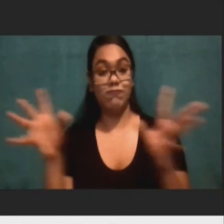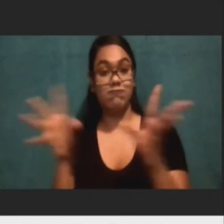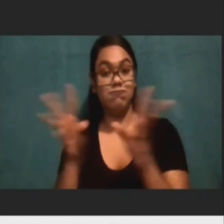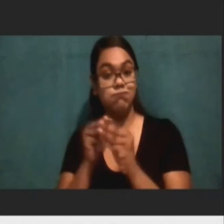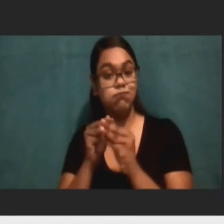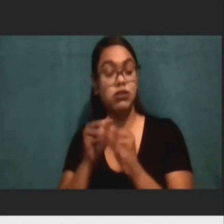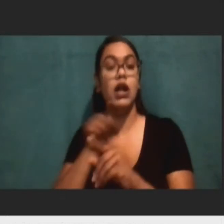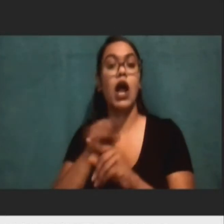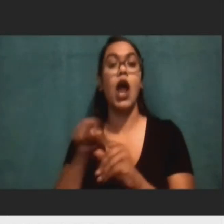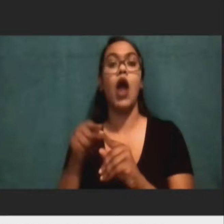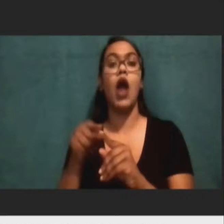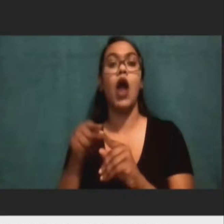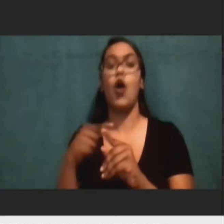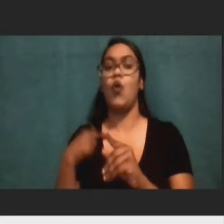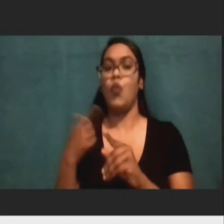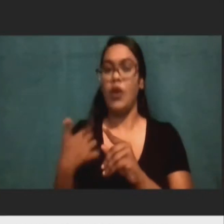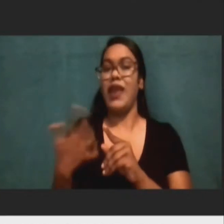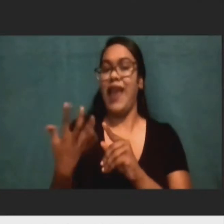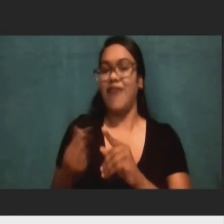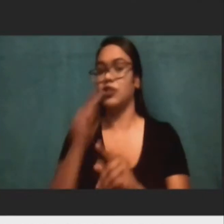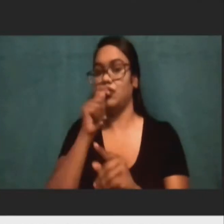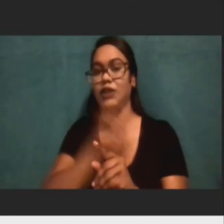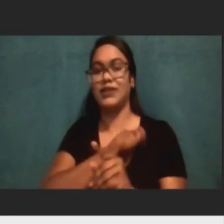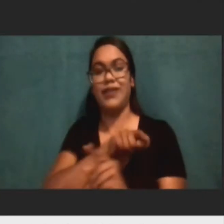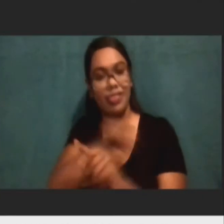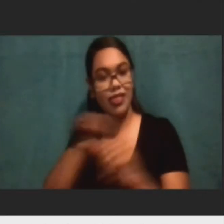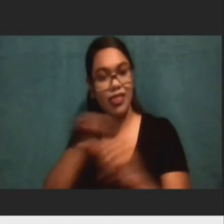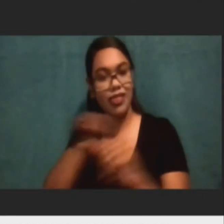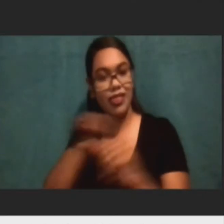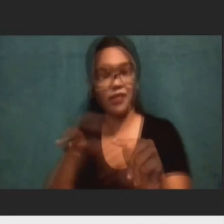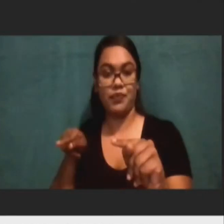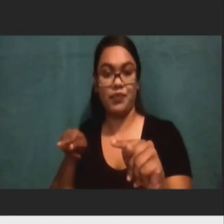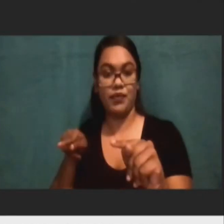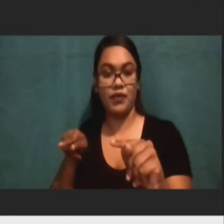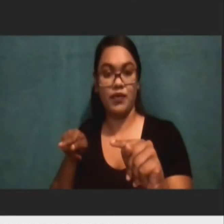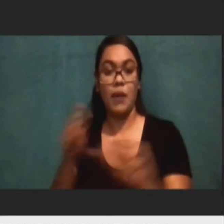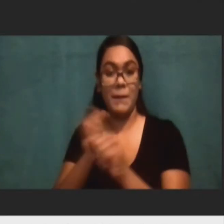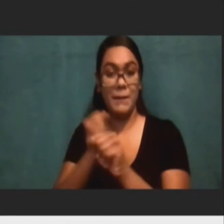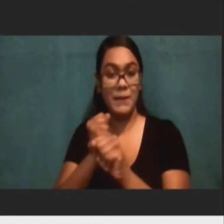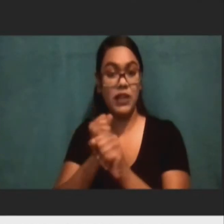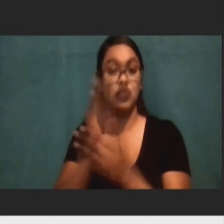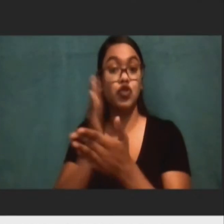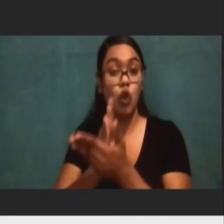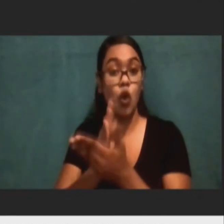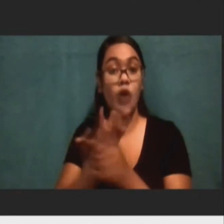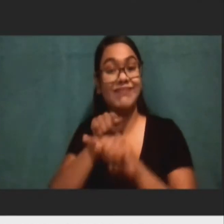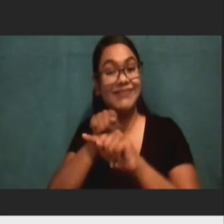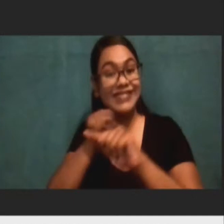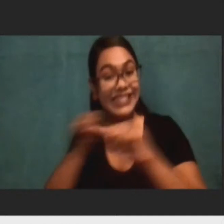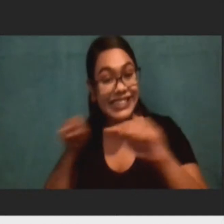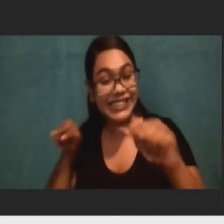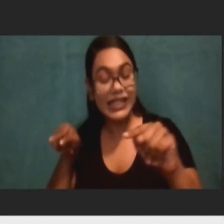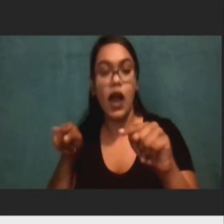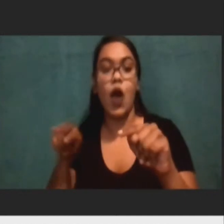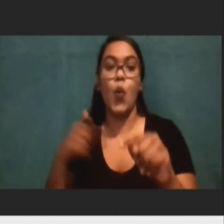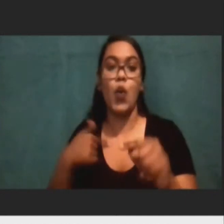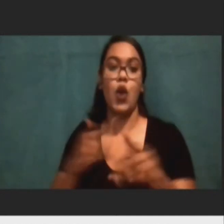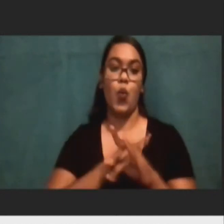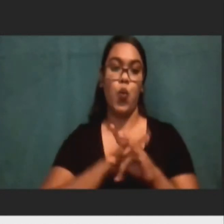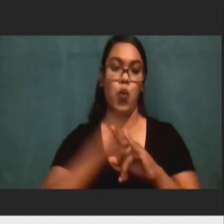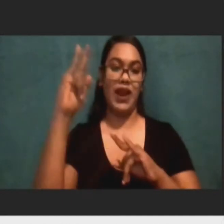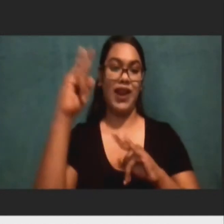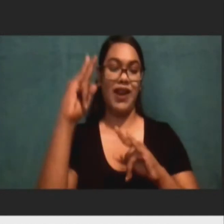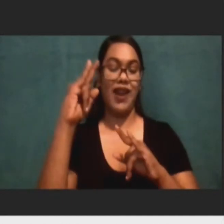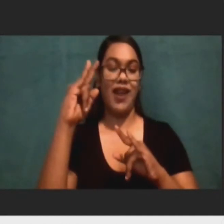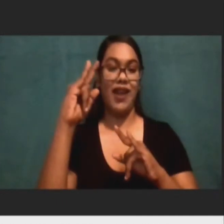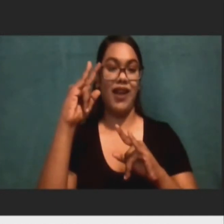wave, including the first wave, in the interest of making sure we win. Nobody will ever